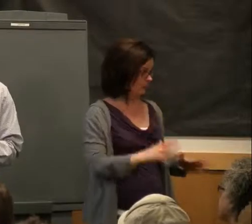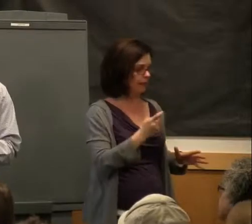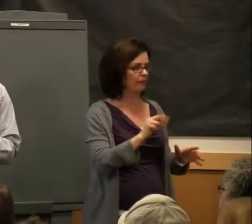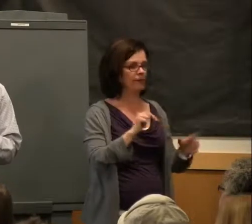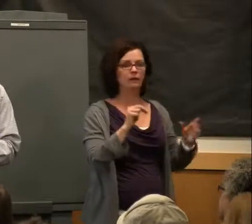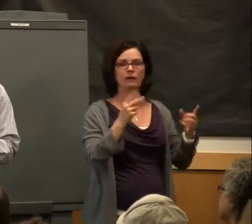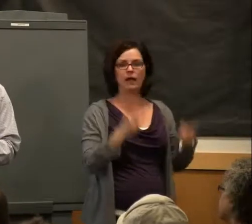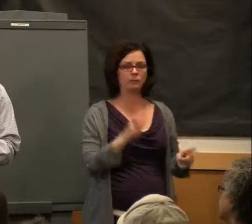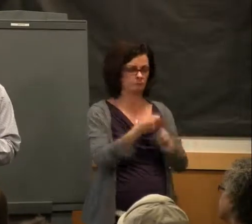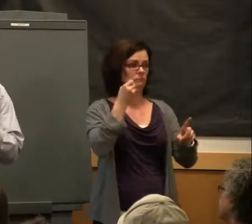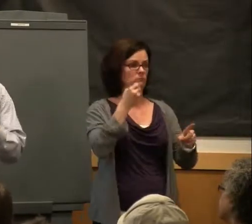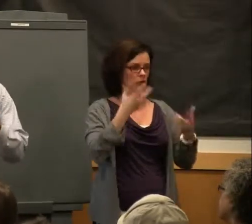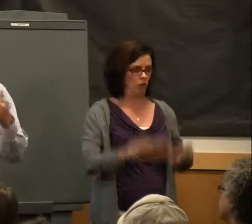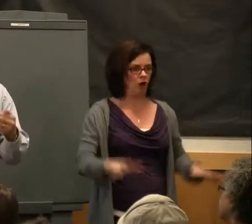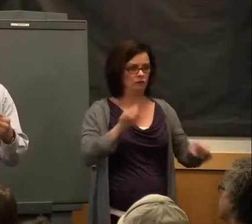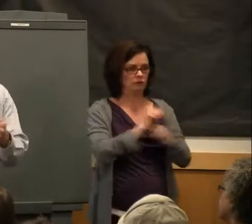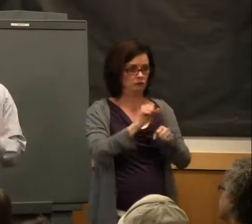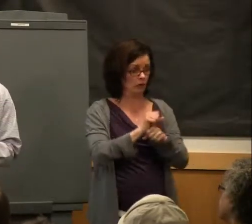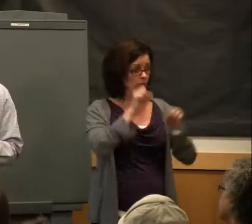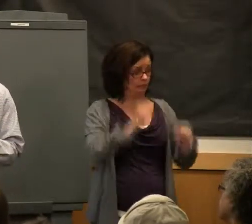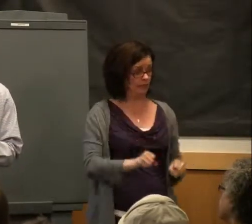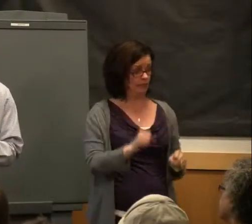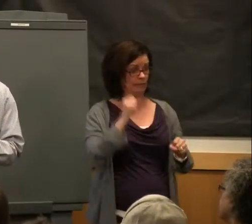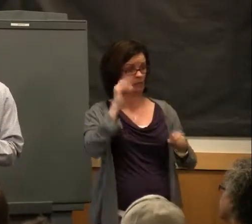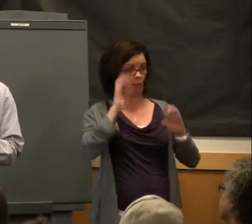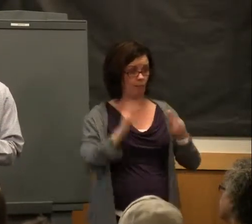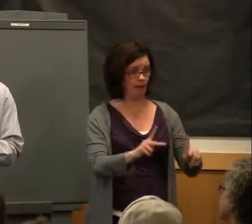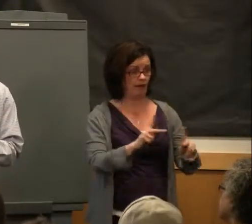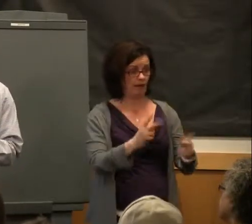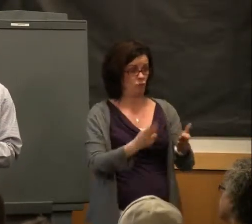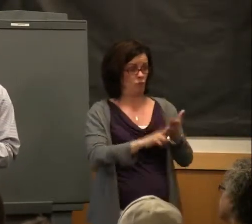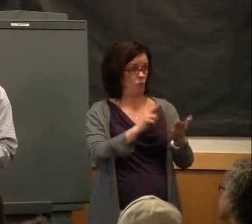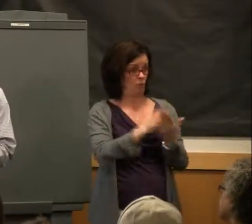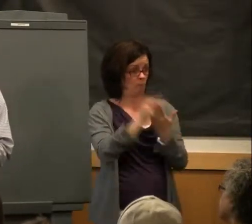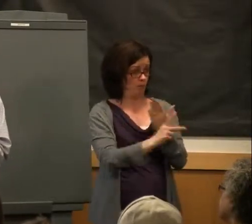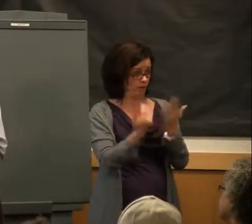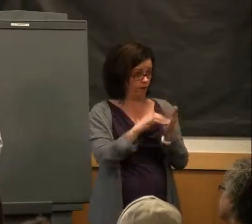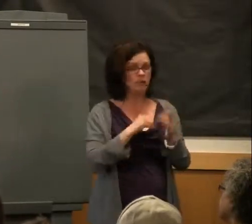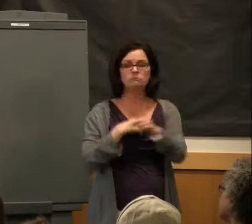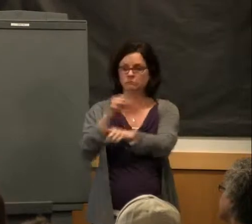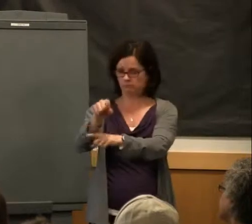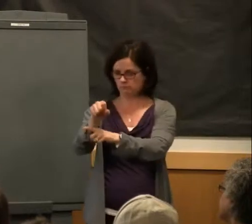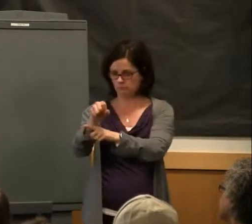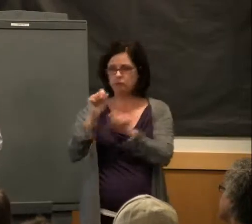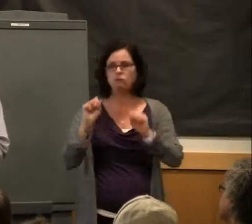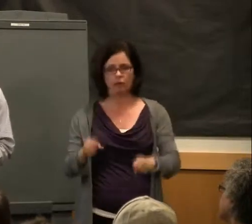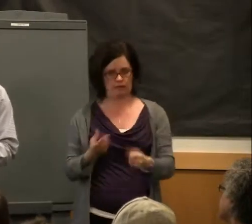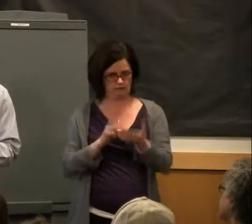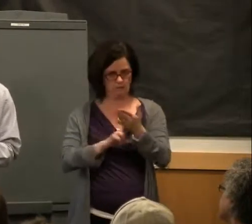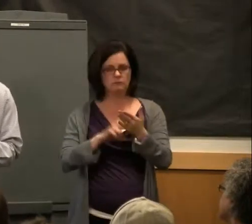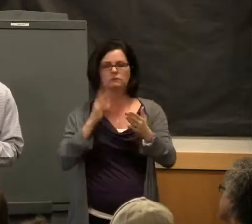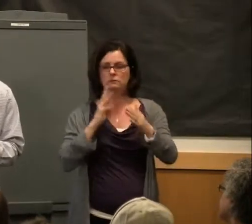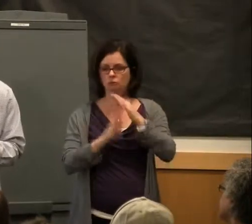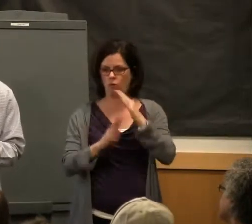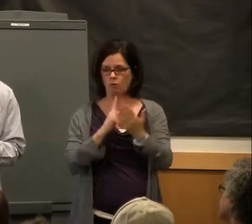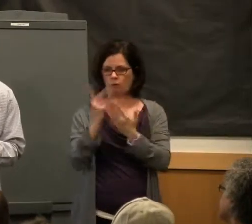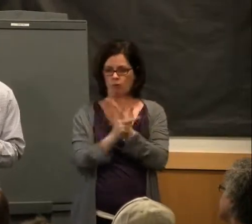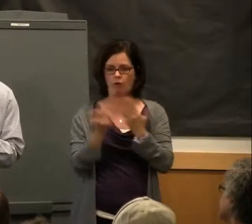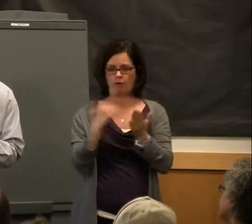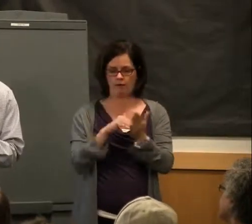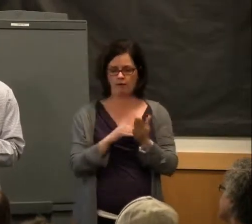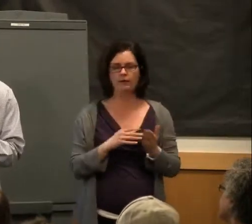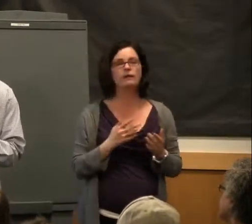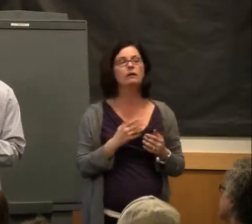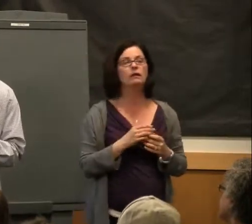happened, whether you'd be able to be re-enrolled in the program. You are able to be re-enrolled in the program. Maybe by that